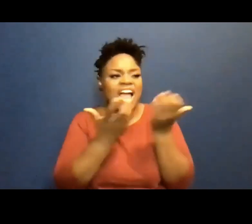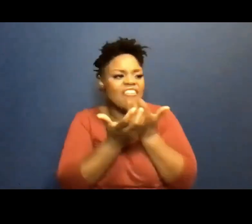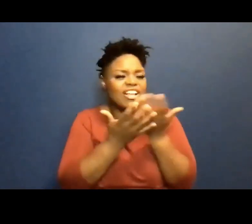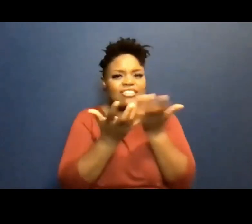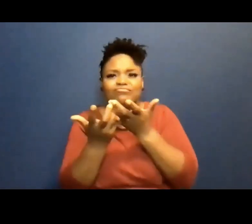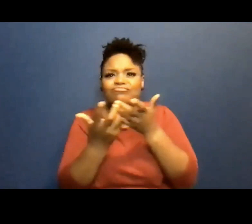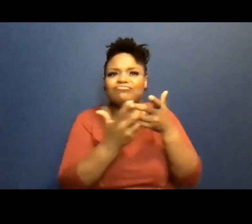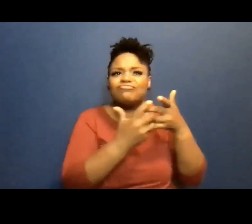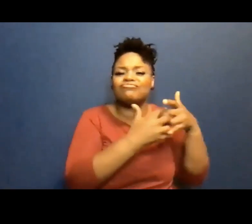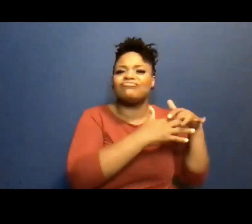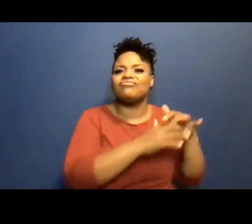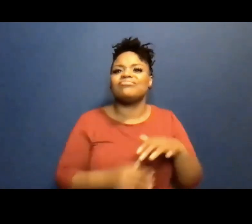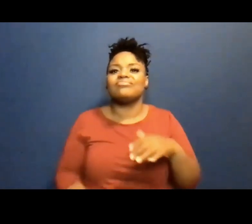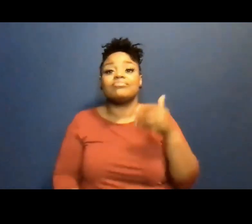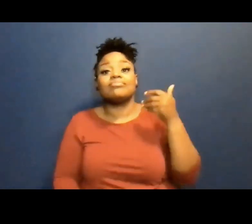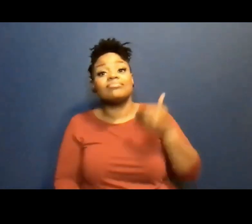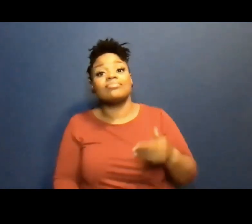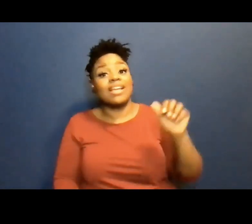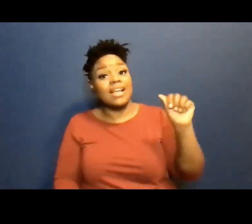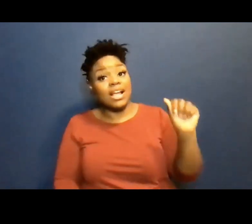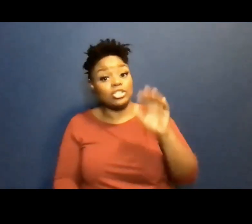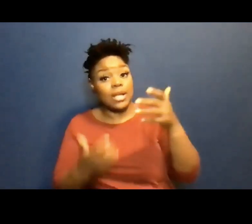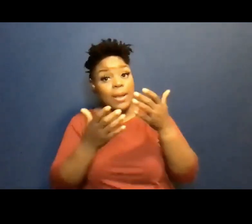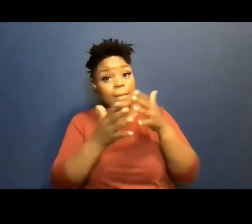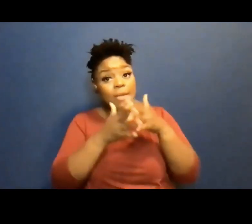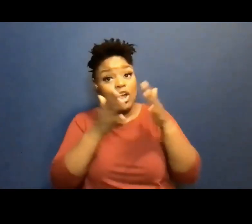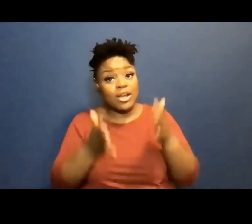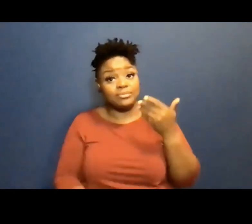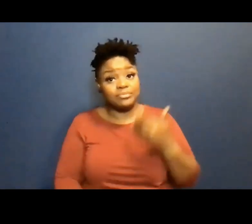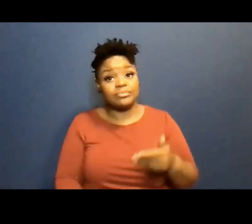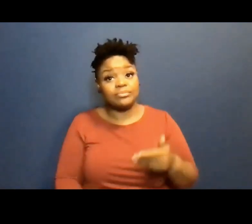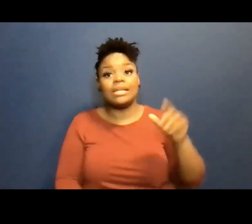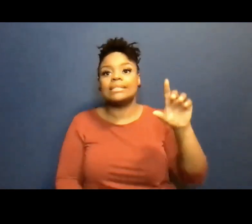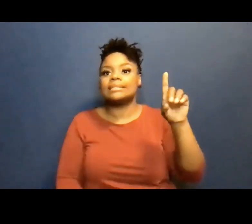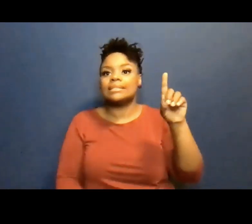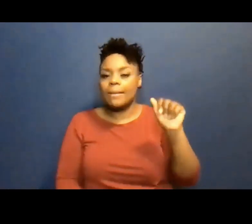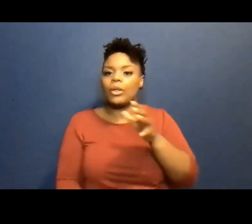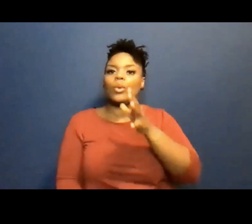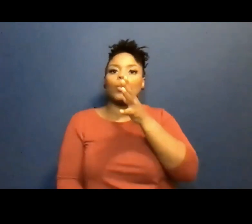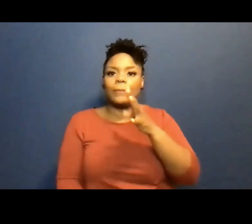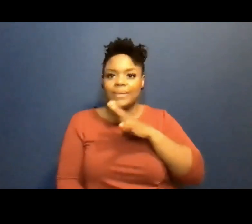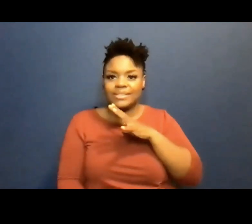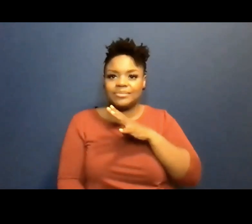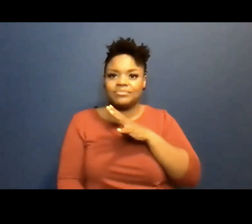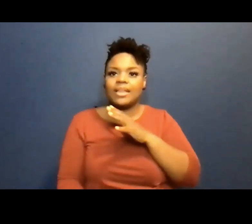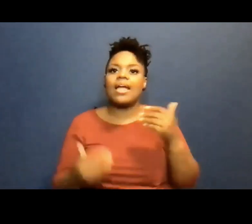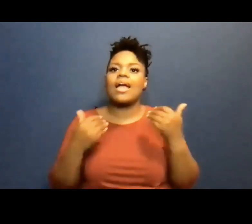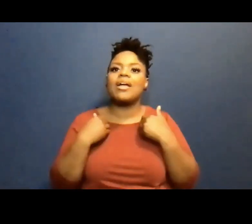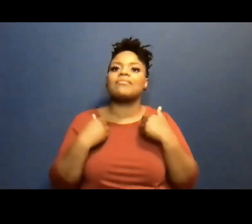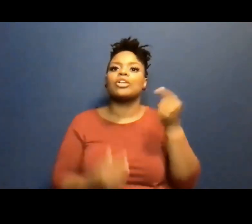woman. I'm wearing a camouflage print hoodie because I feel like one day dressed